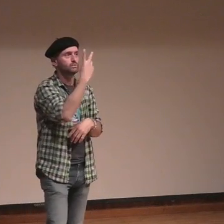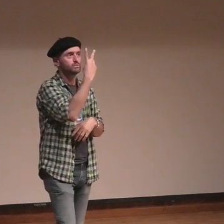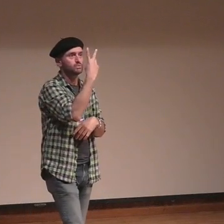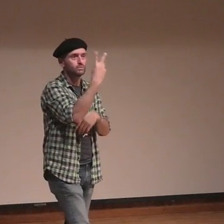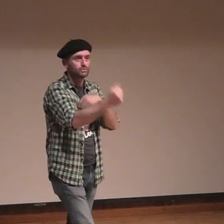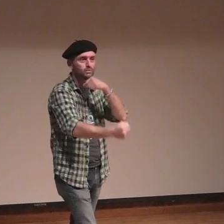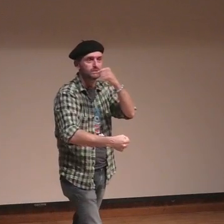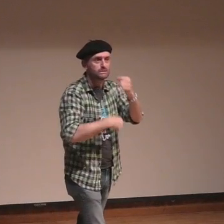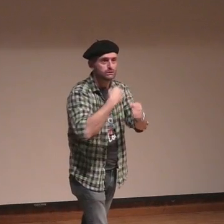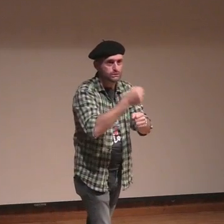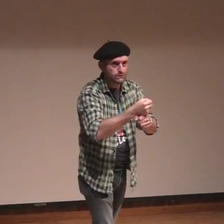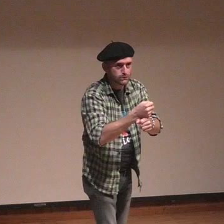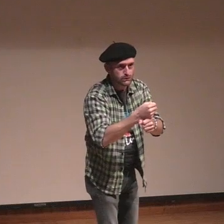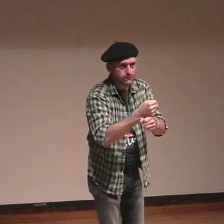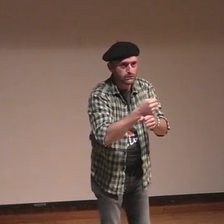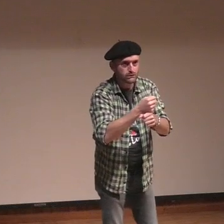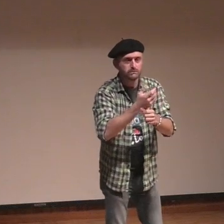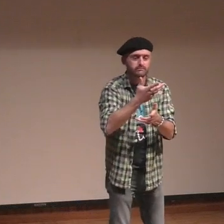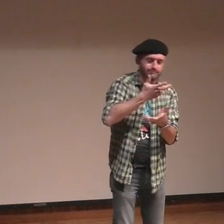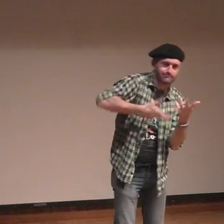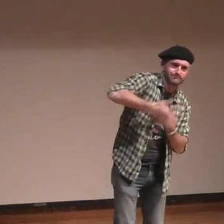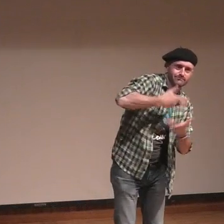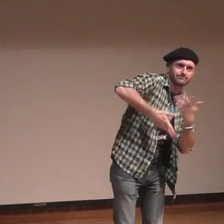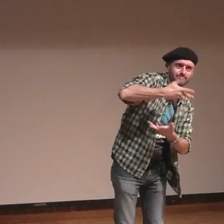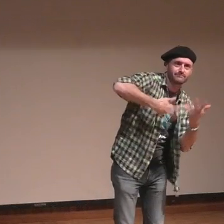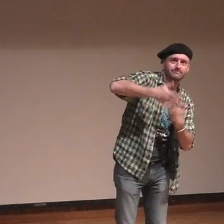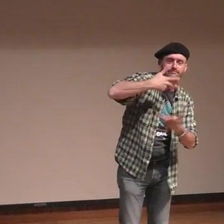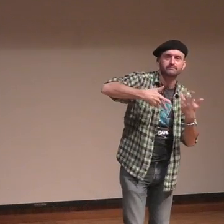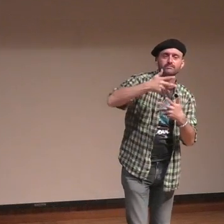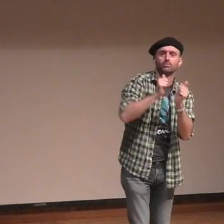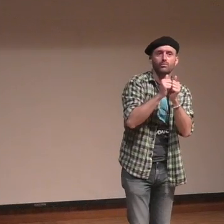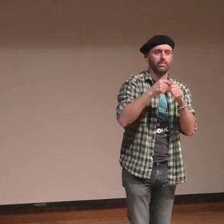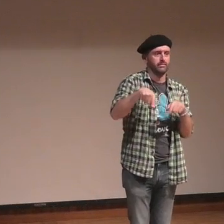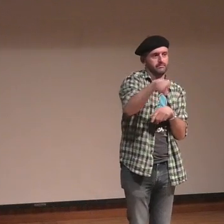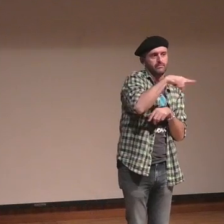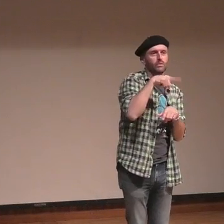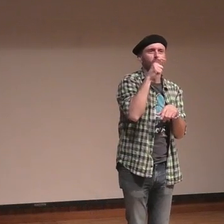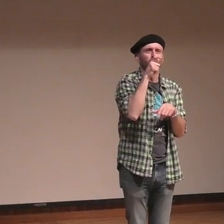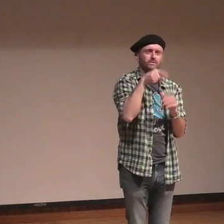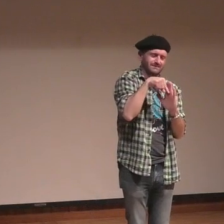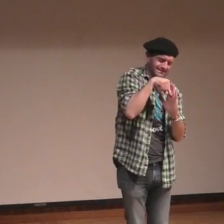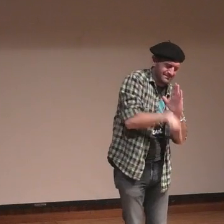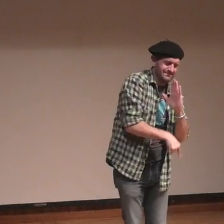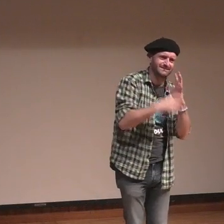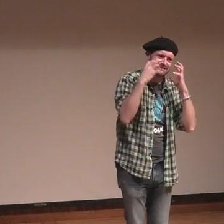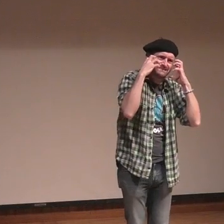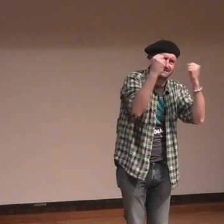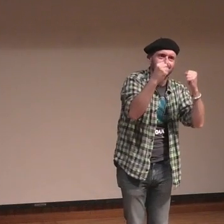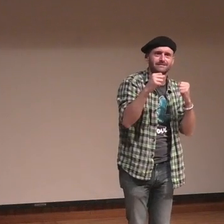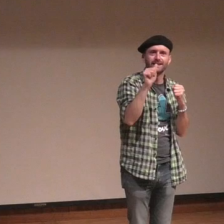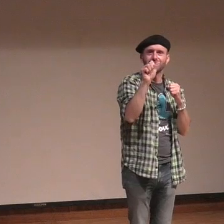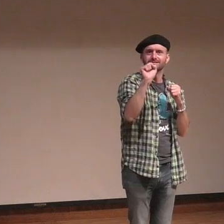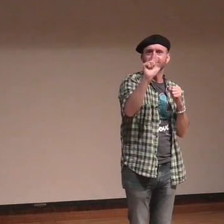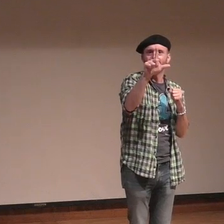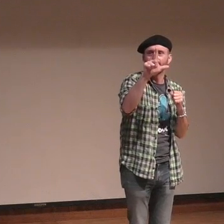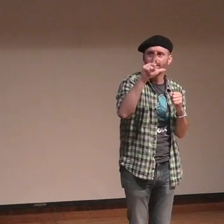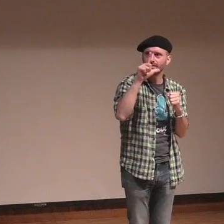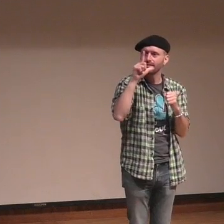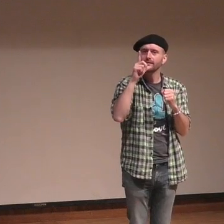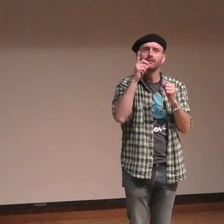I continued at that school for 2 years. A lot of socialization with people who were